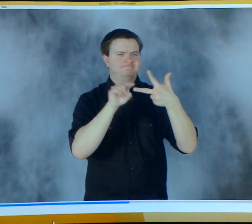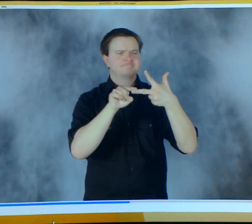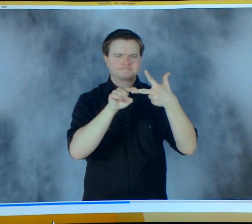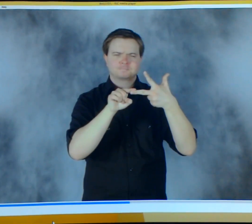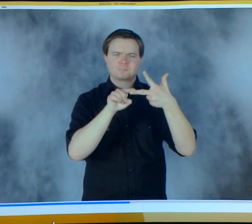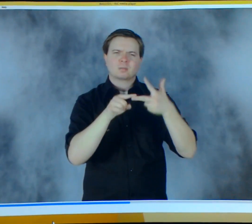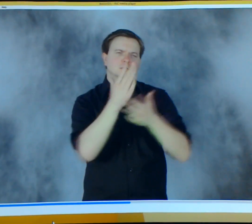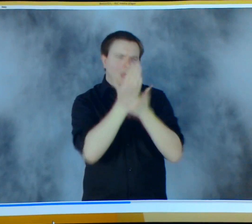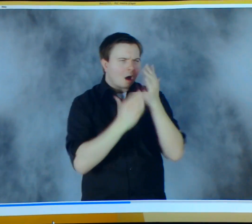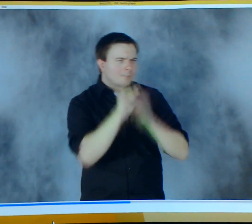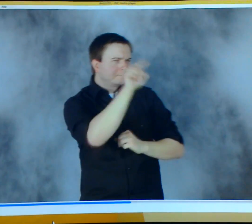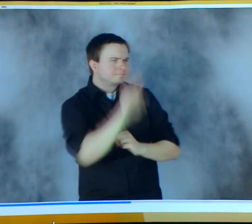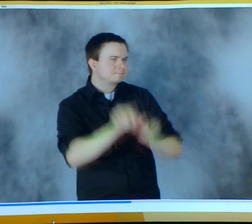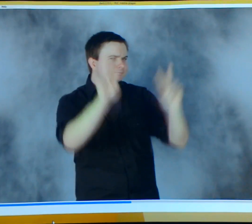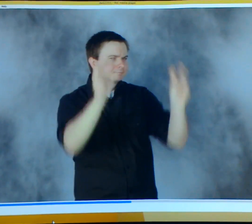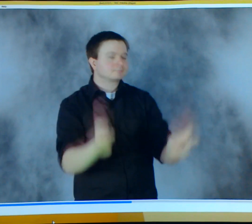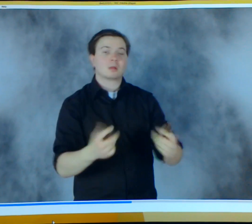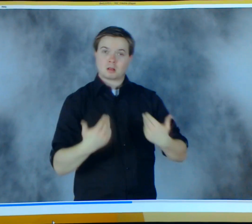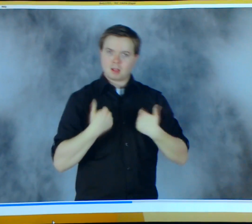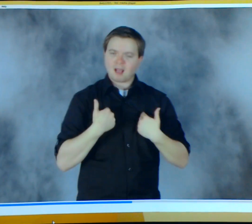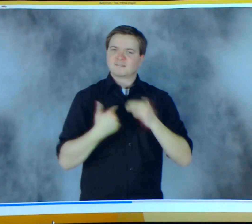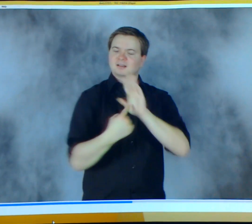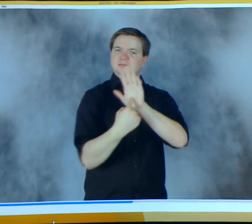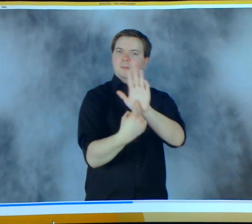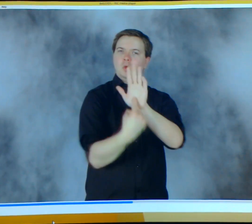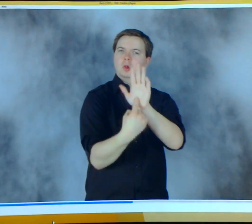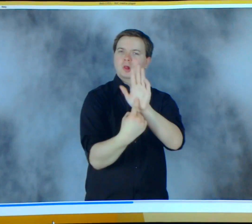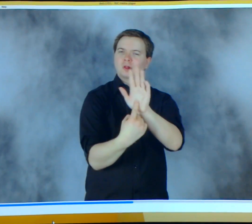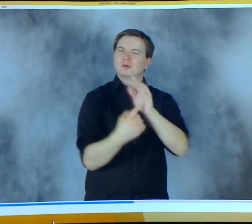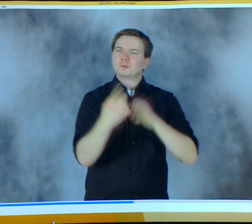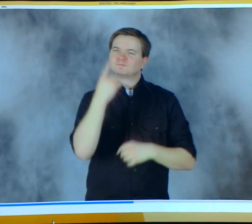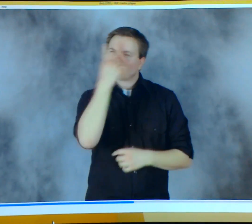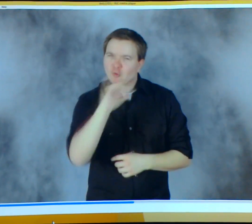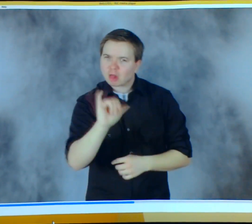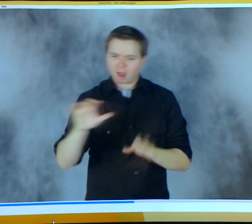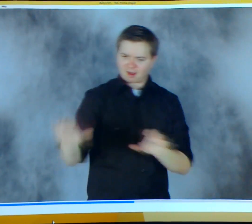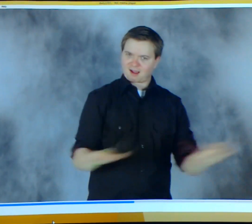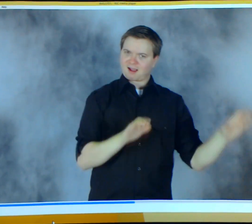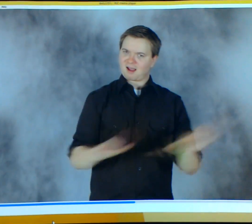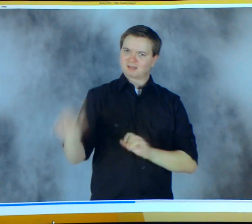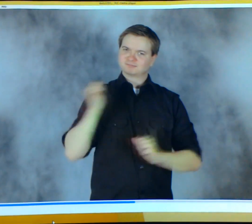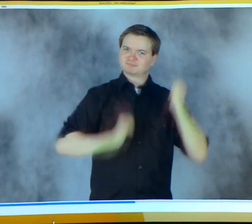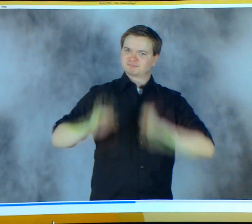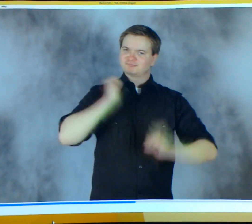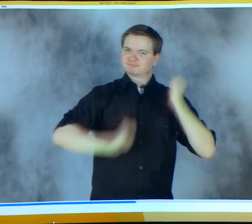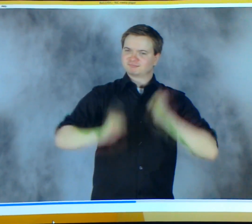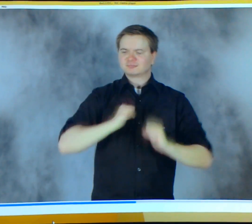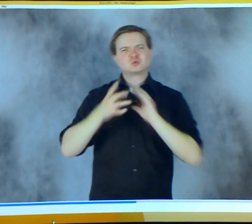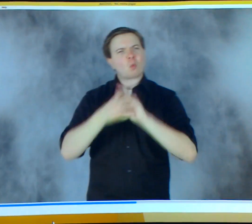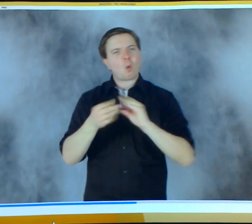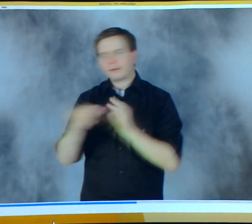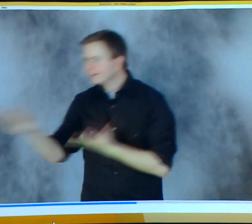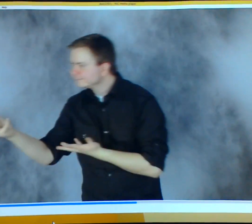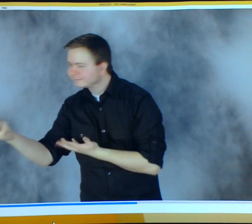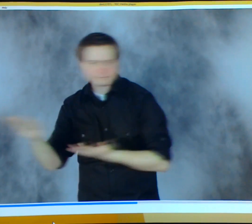After the examples are finished, each phrase we're going to show you a true skit or story that